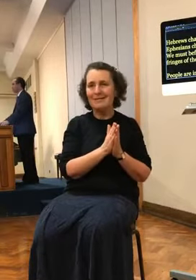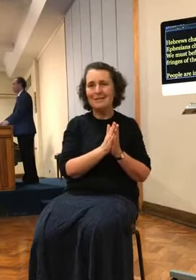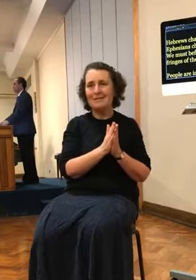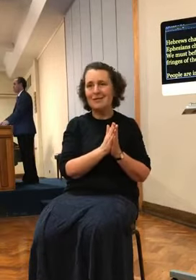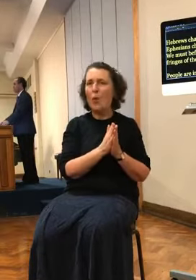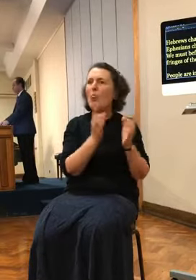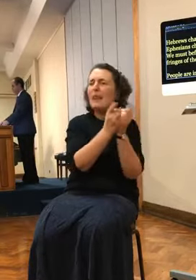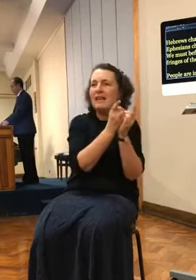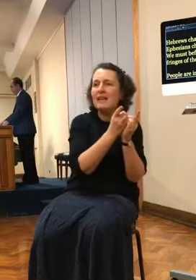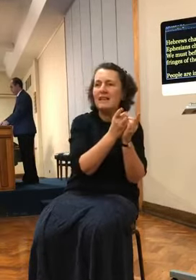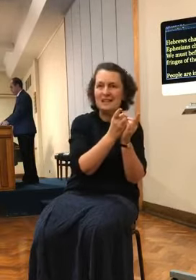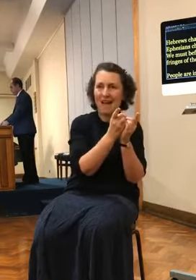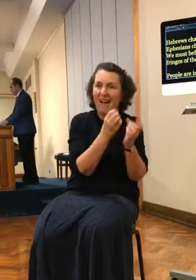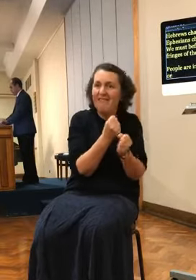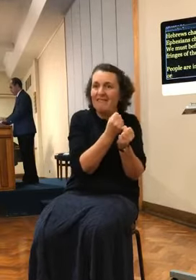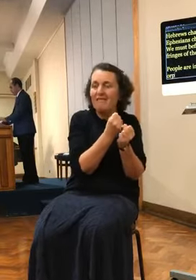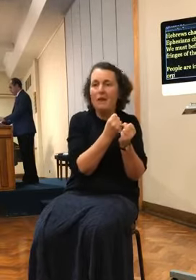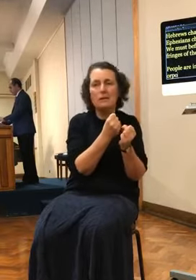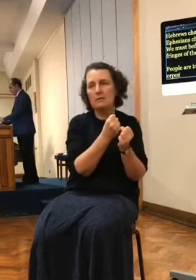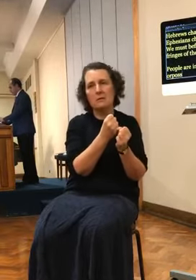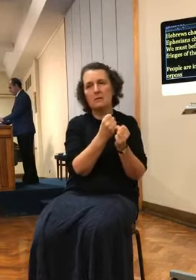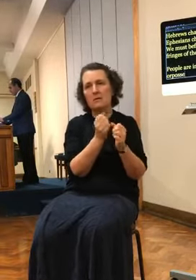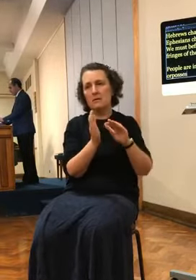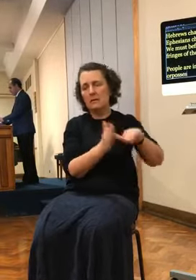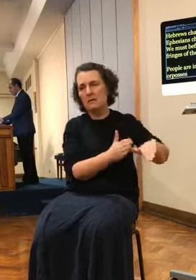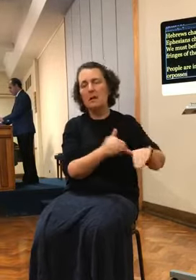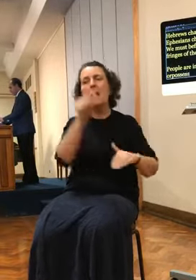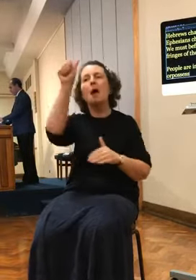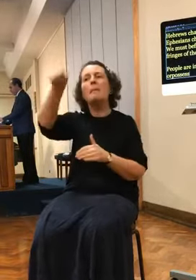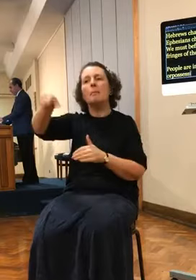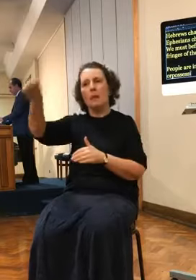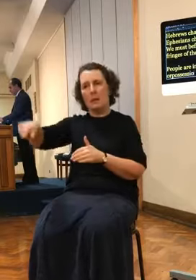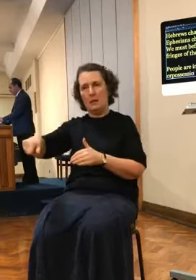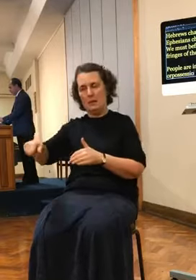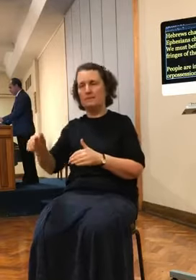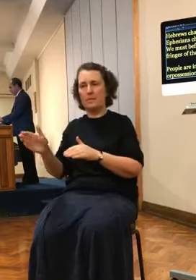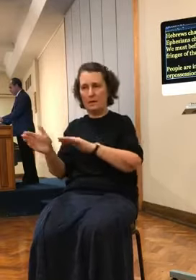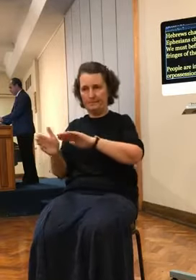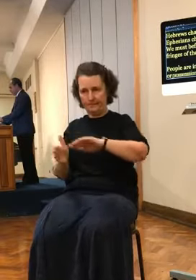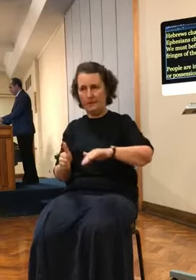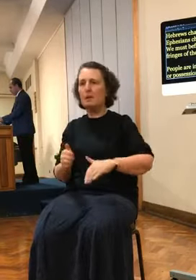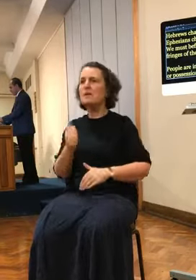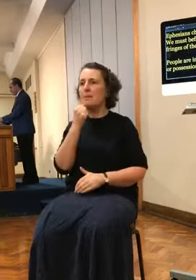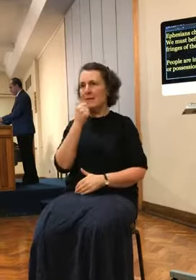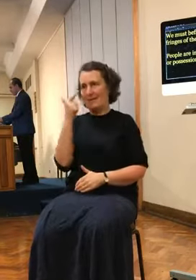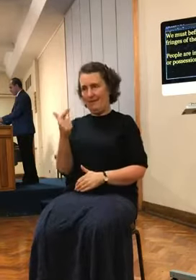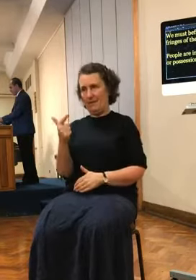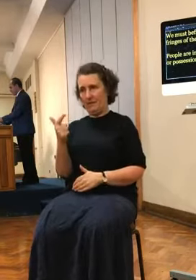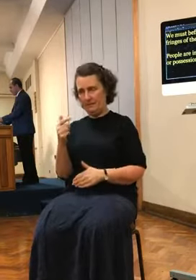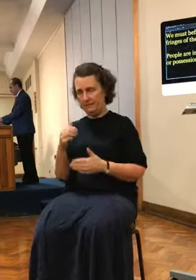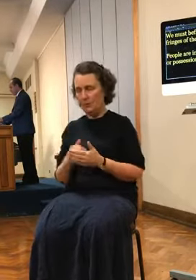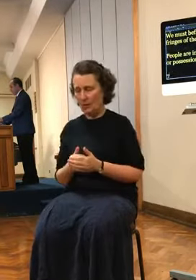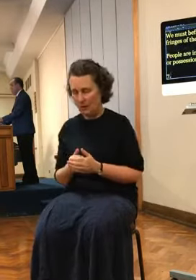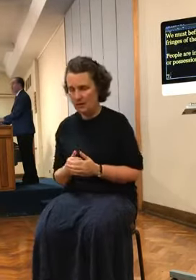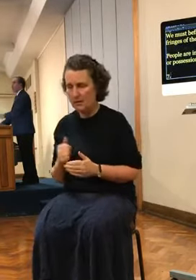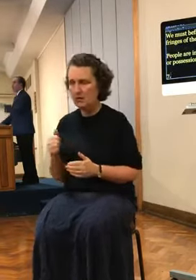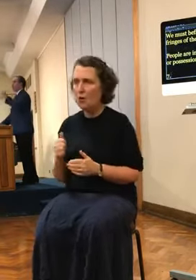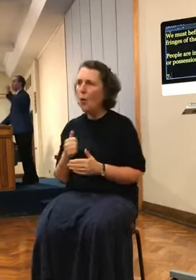saving knowledge of the Lord Jesus Christ. The seventh one, constantly and always asking